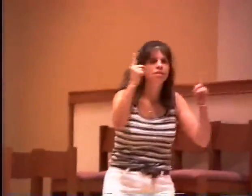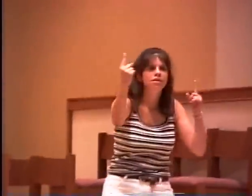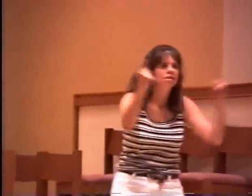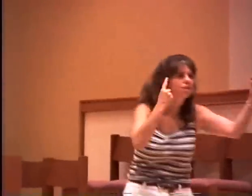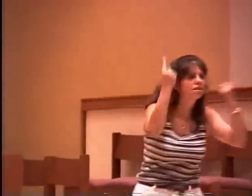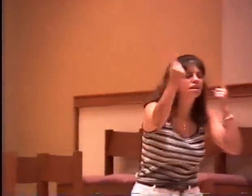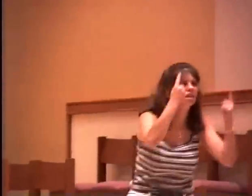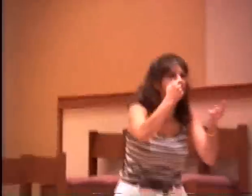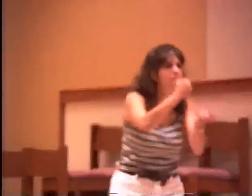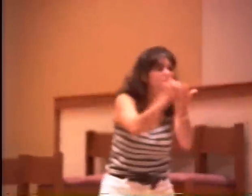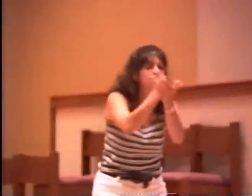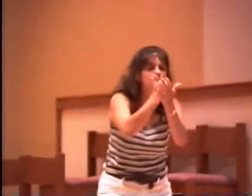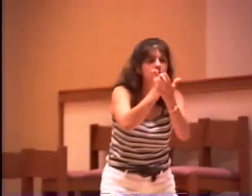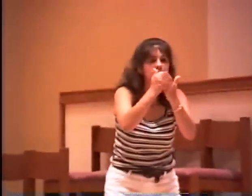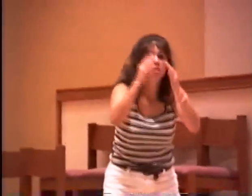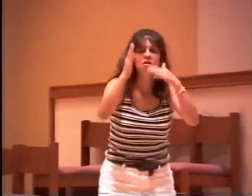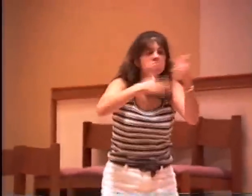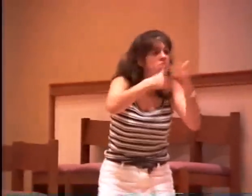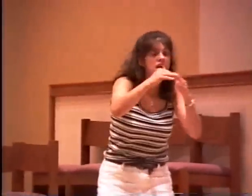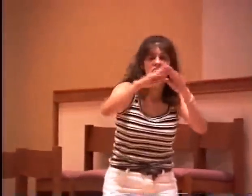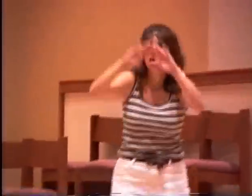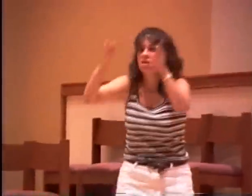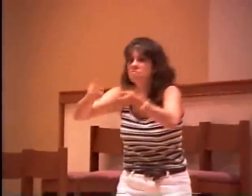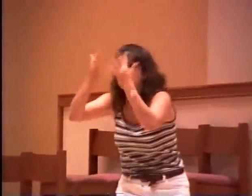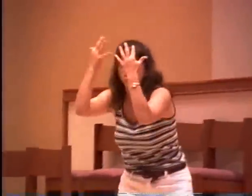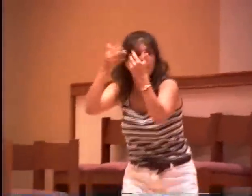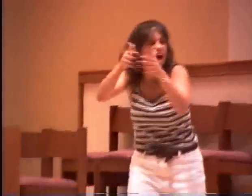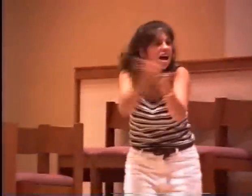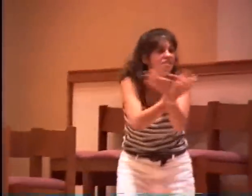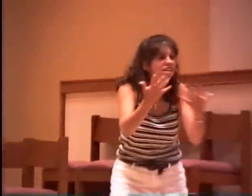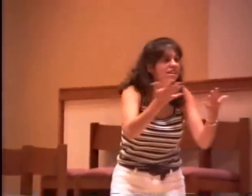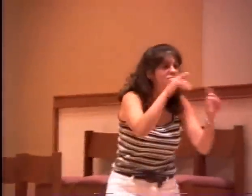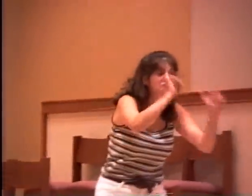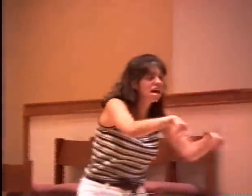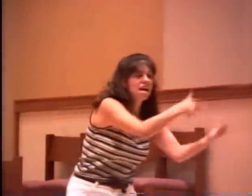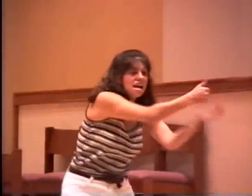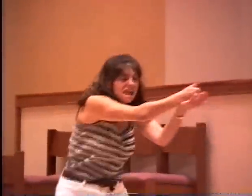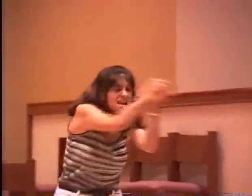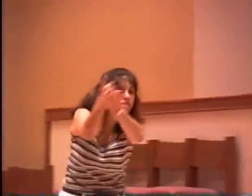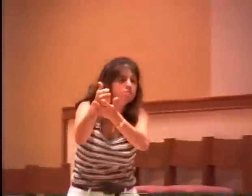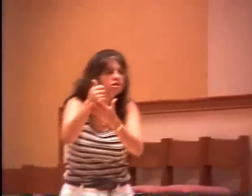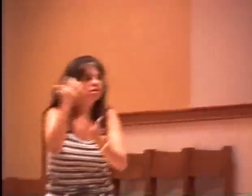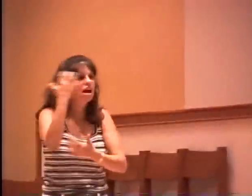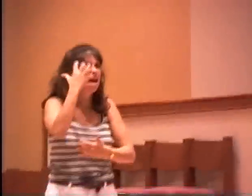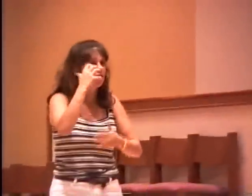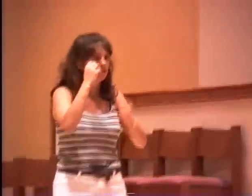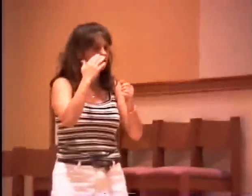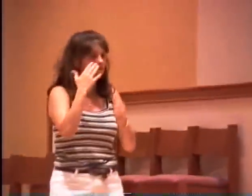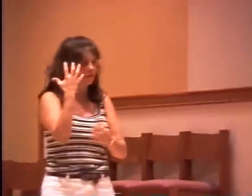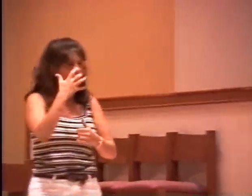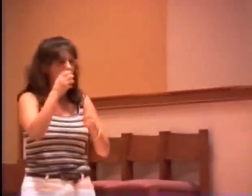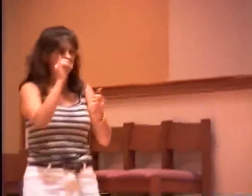Wow, what a story. See all these people coming to help each other? These couples' house burned down on them.